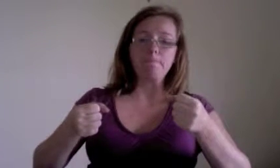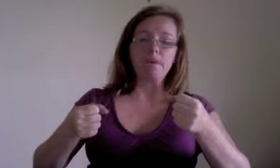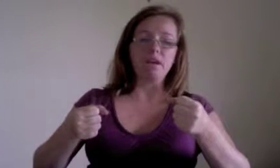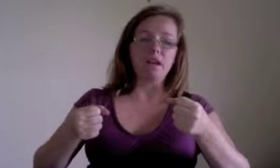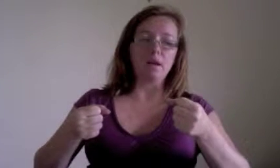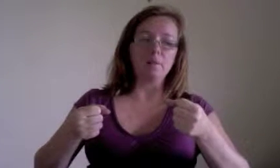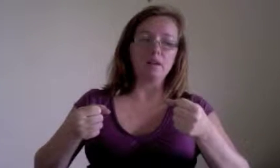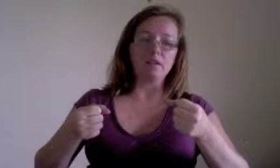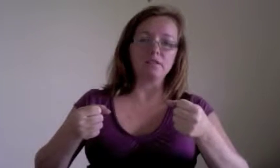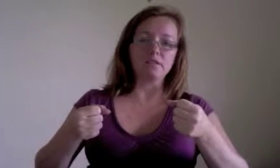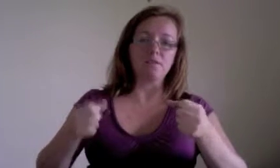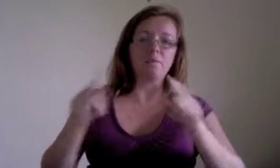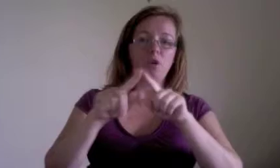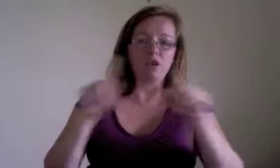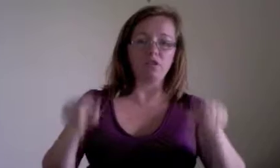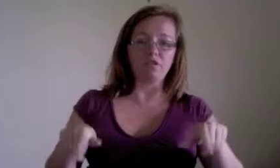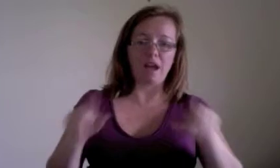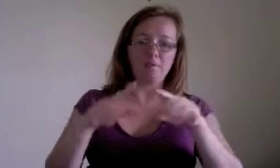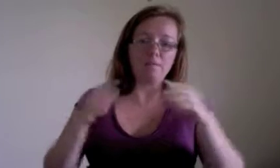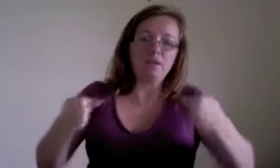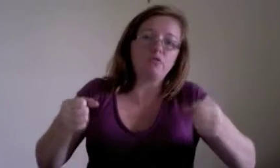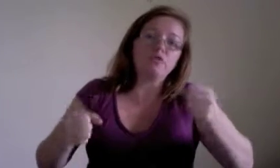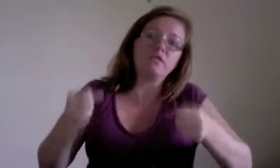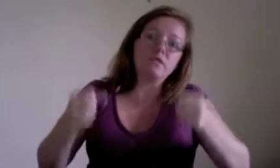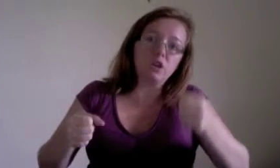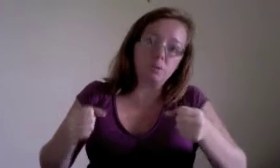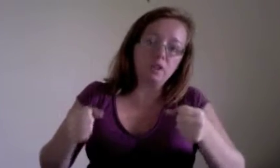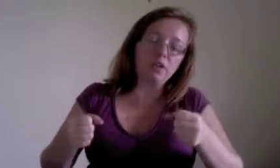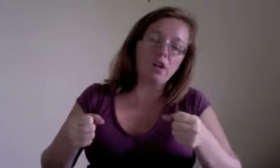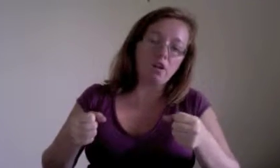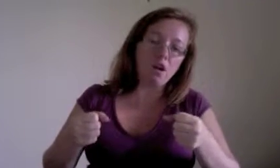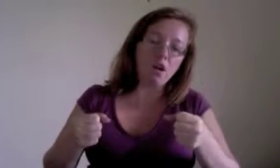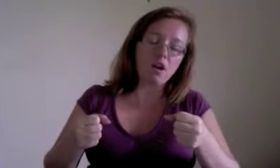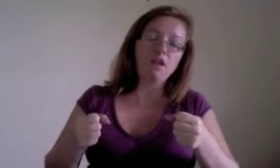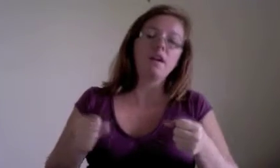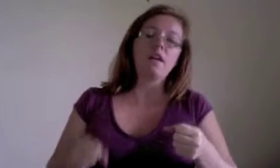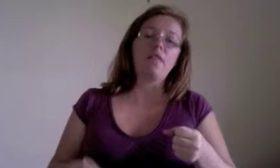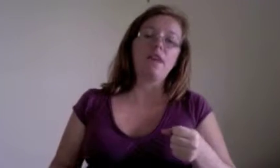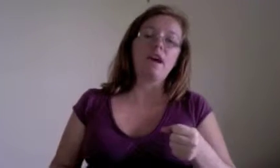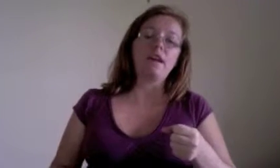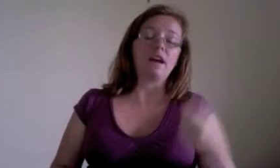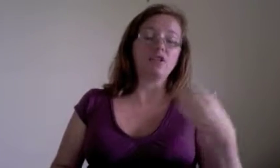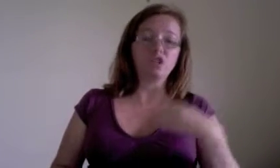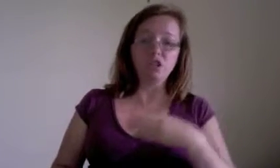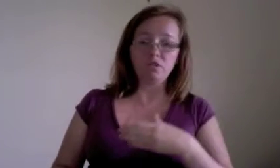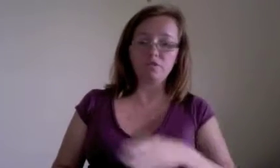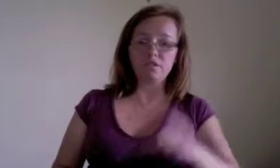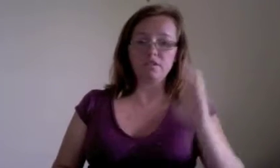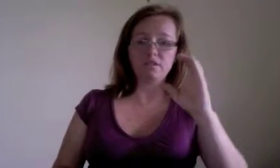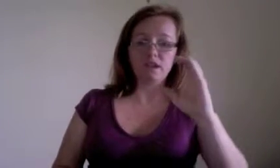but because a lot of people argue that that might be construed as a steering wheel and not a car, that she uses